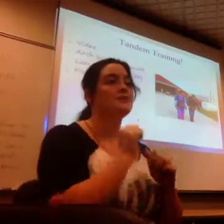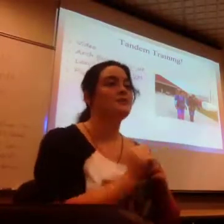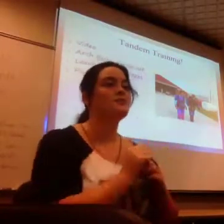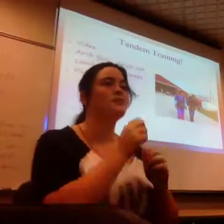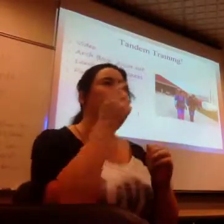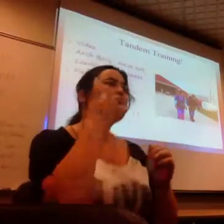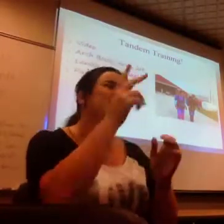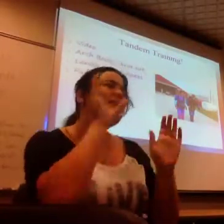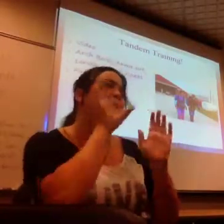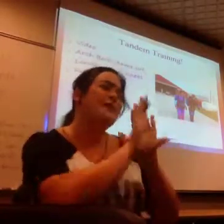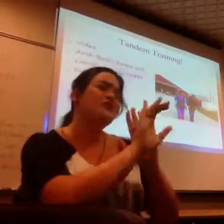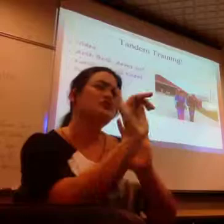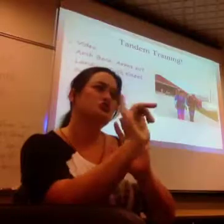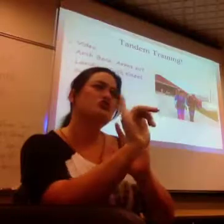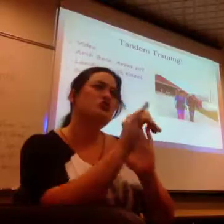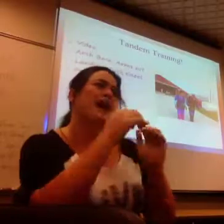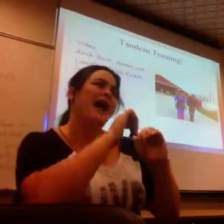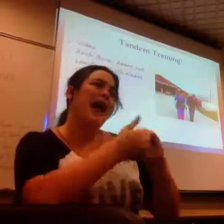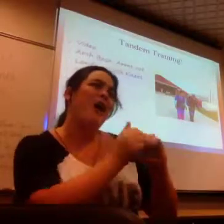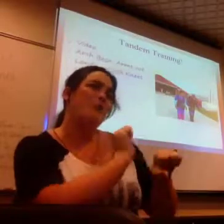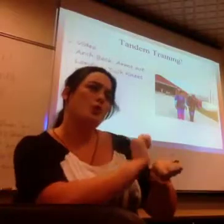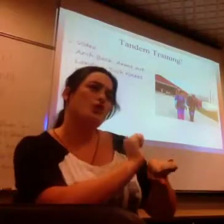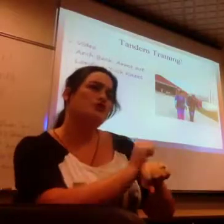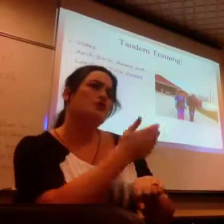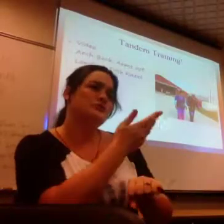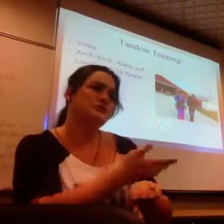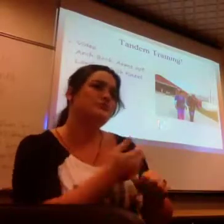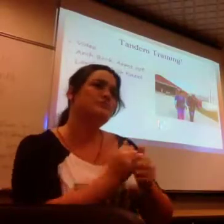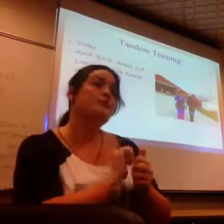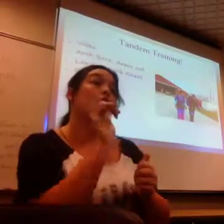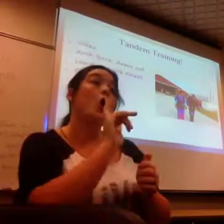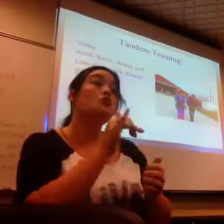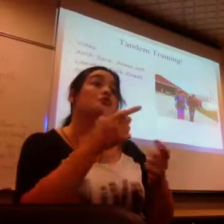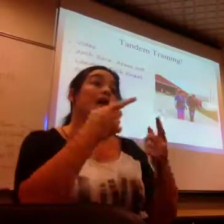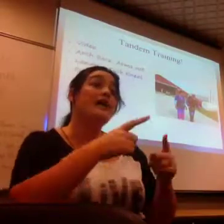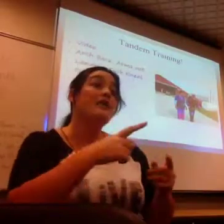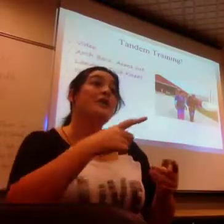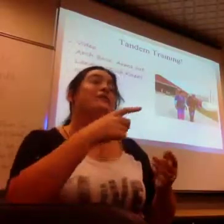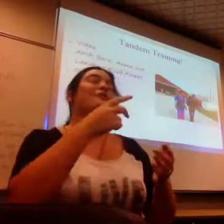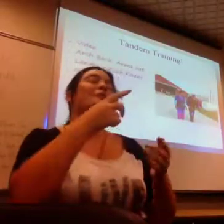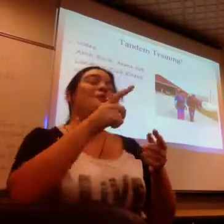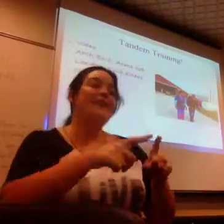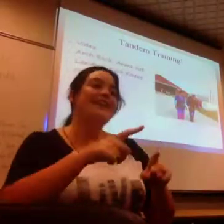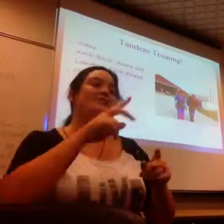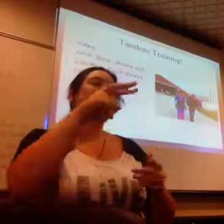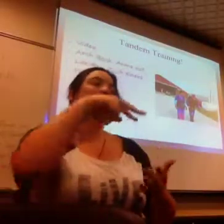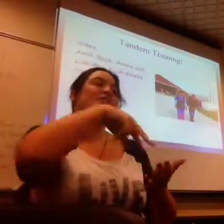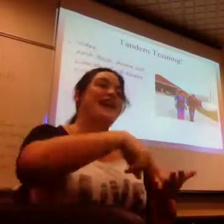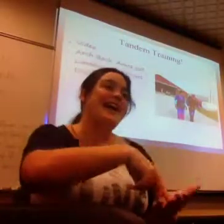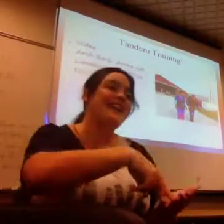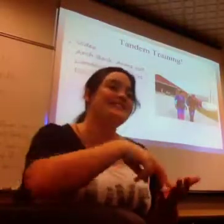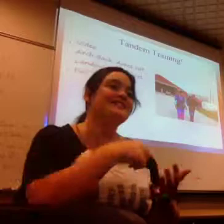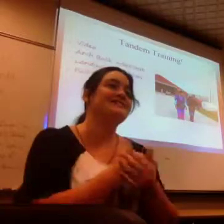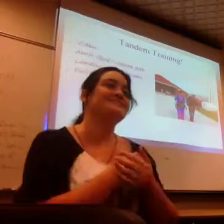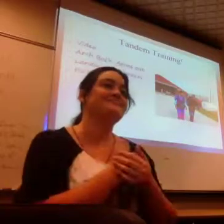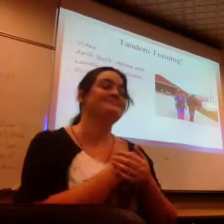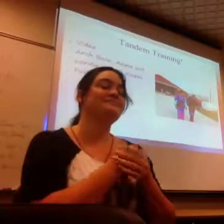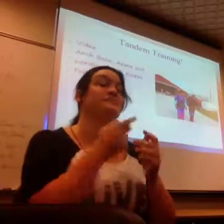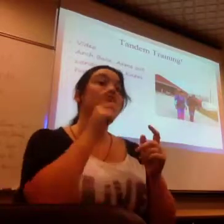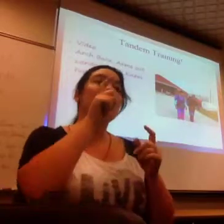how, how it works. And then the landing, which is really important. You have to make sure that you tuck your knees in, because the instructor needs